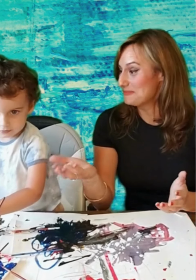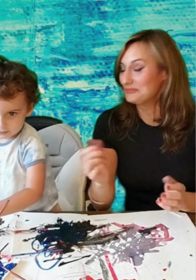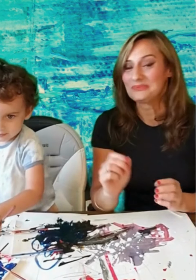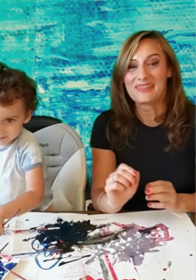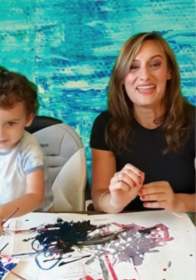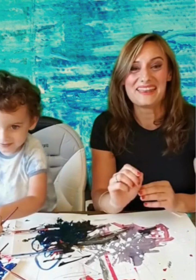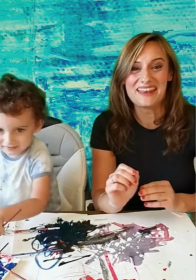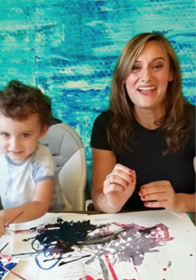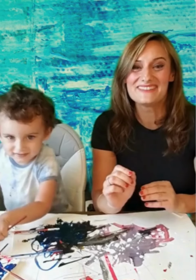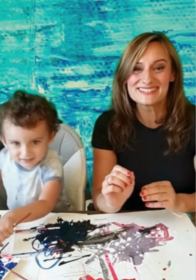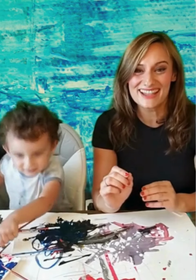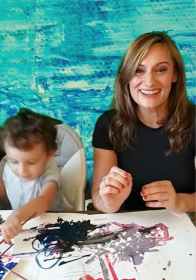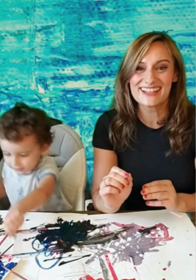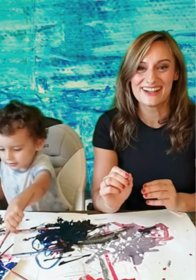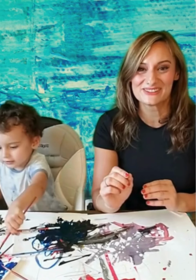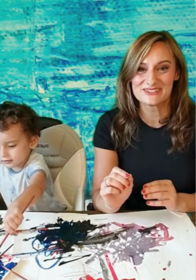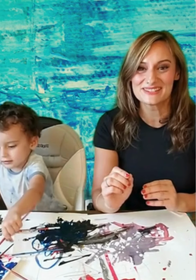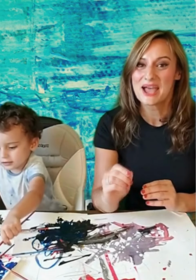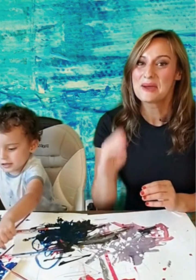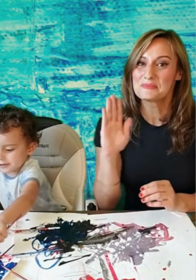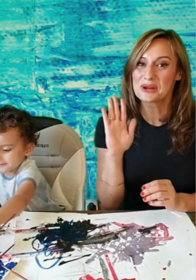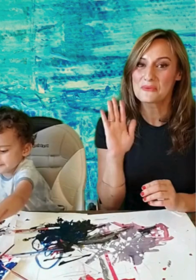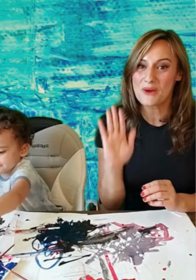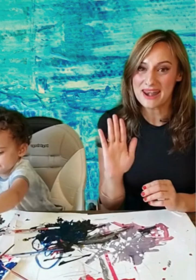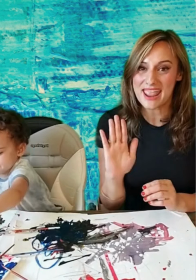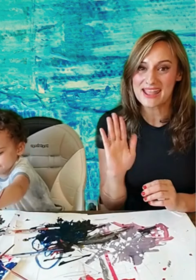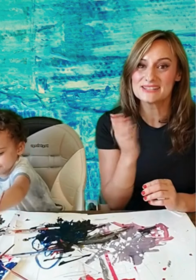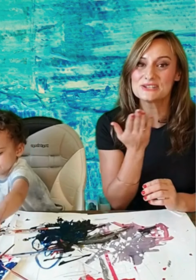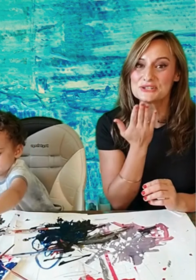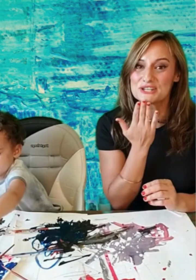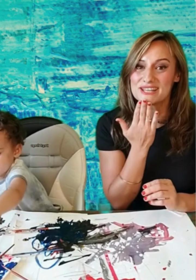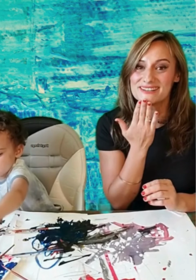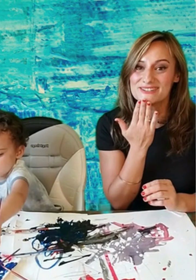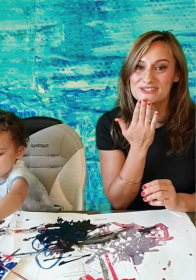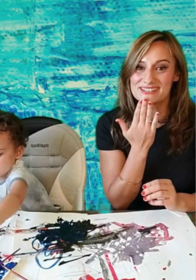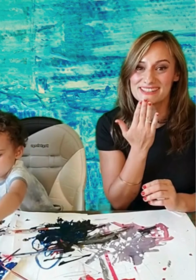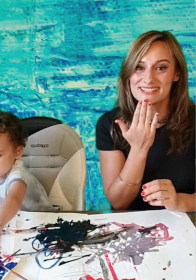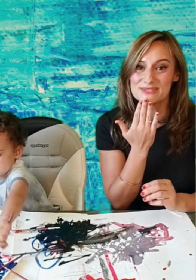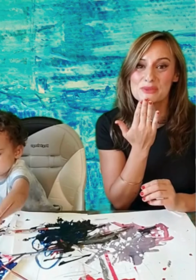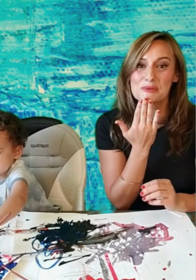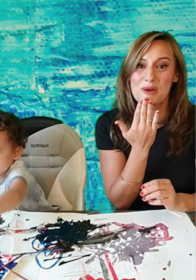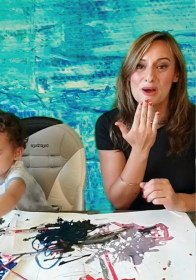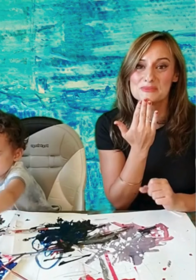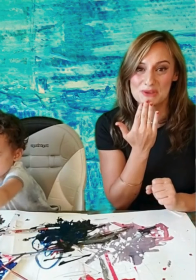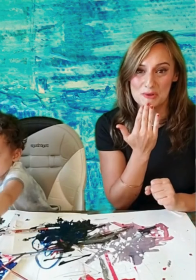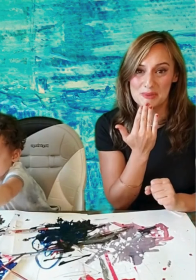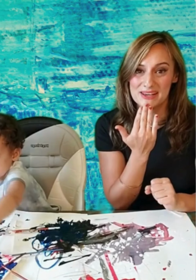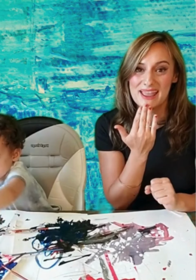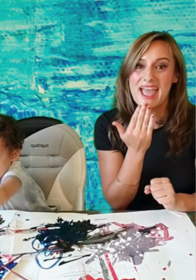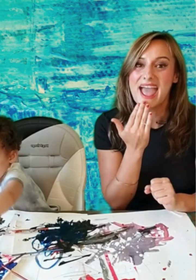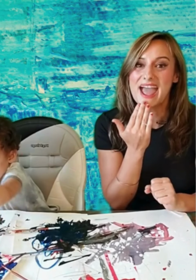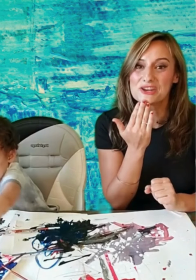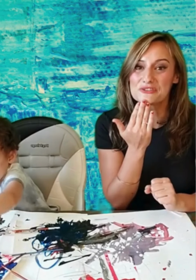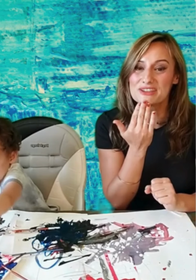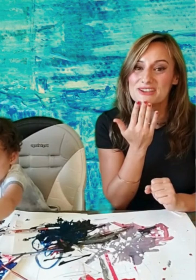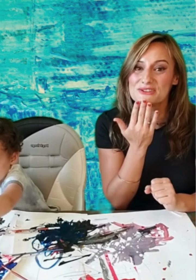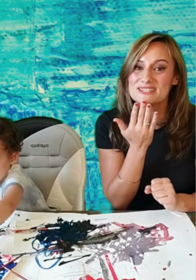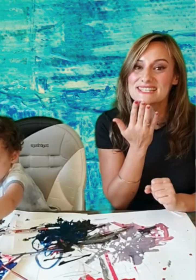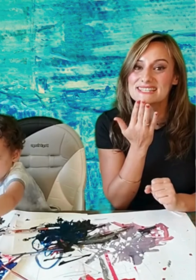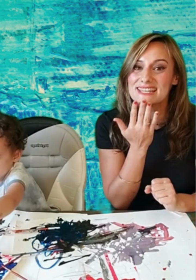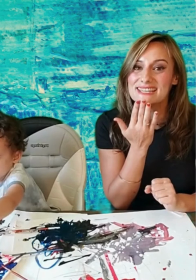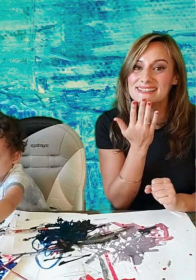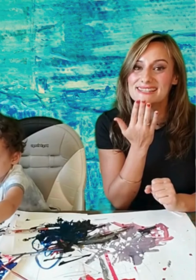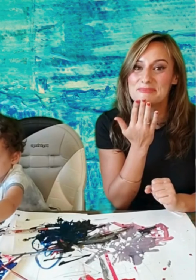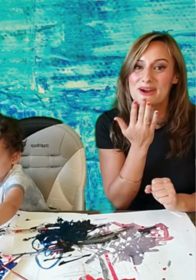Yep. Now to sign colors, bring one hand to your chin, just like this, with your palms open and your